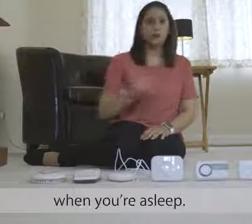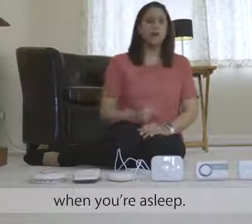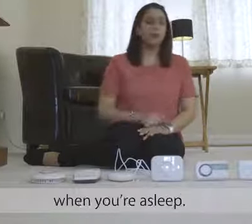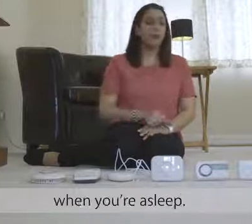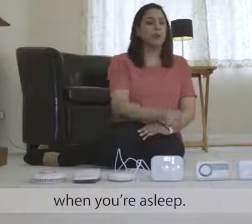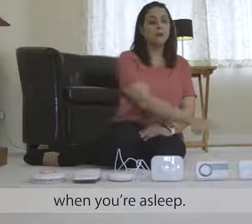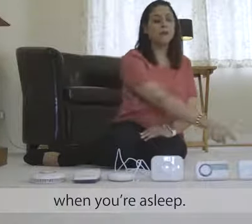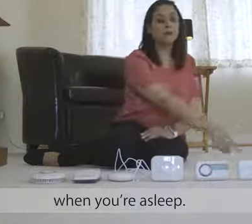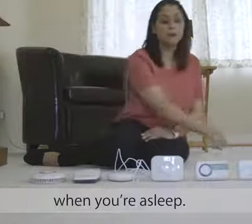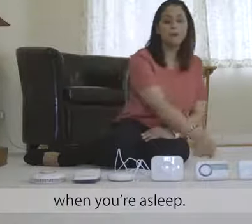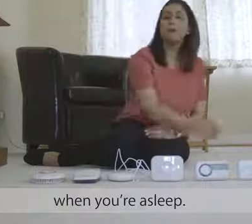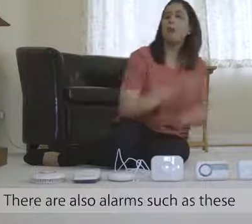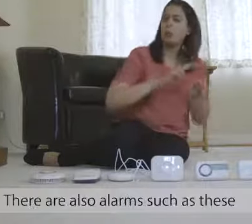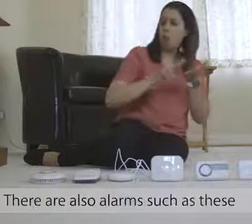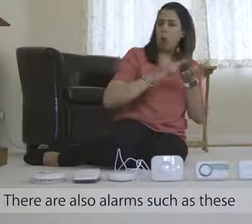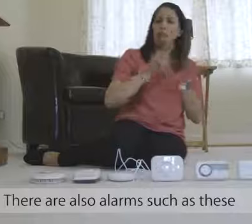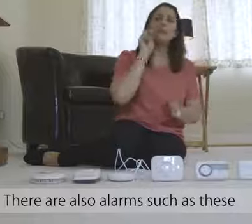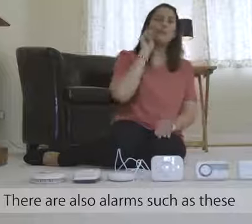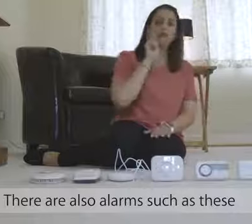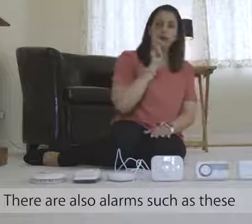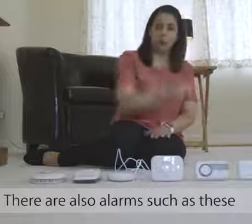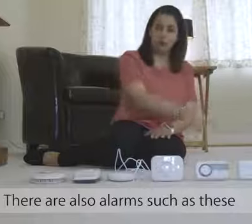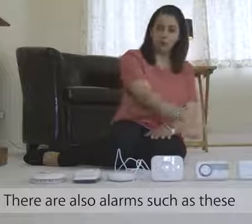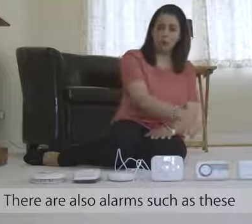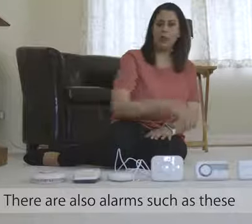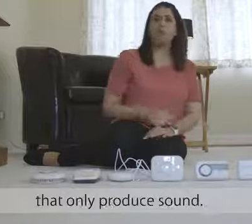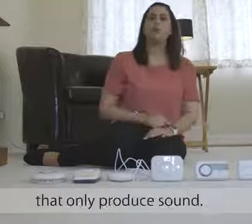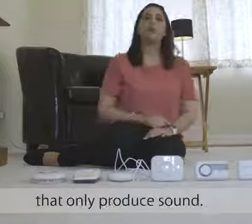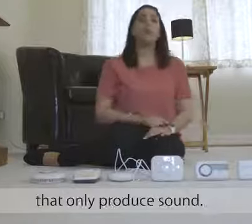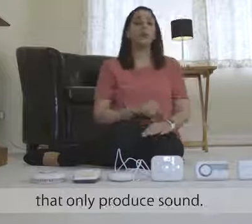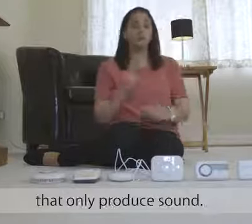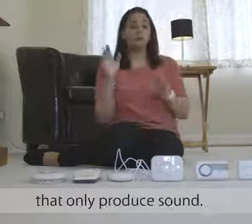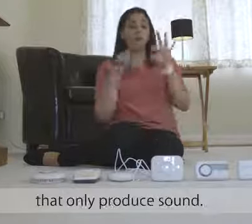asleep. There are also alarms such as these that only produce sound.